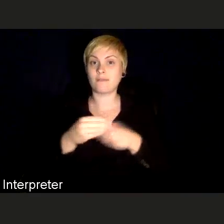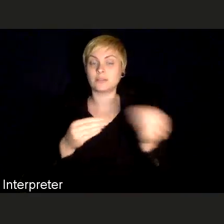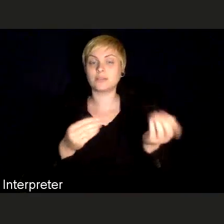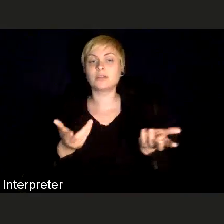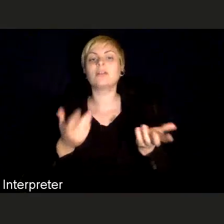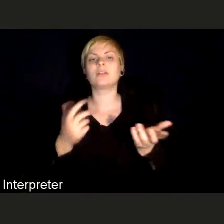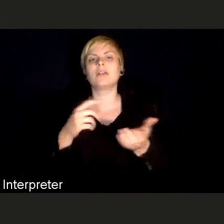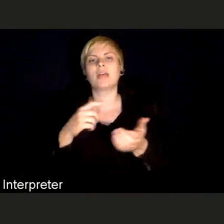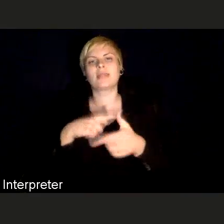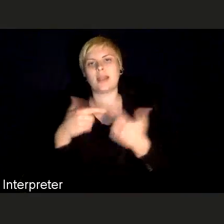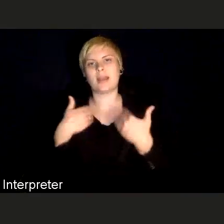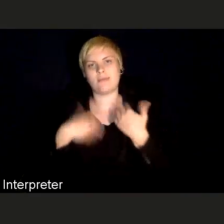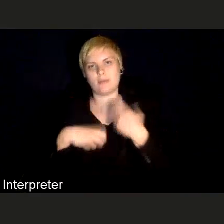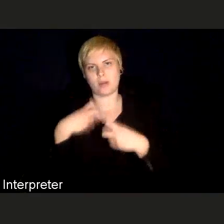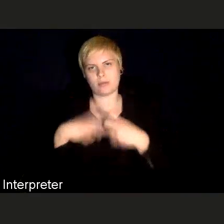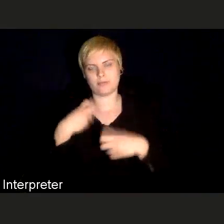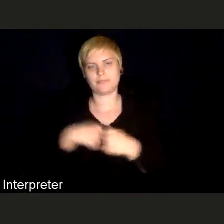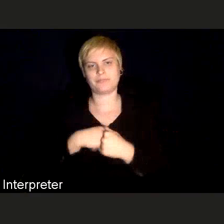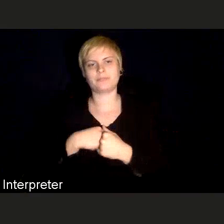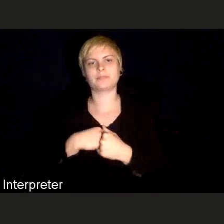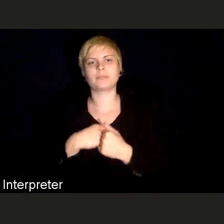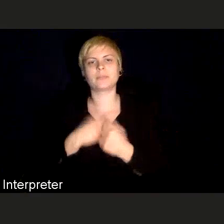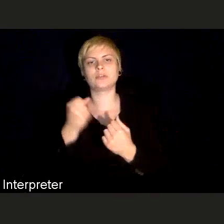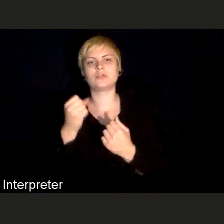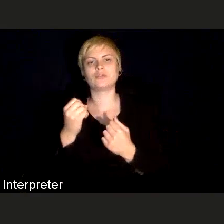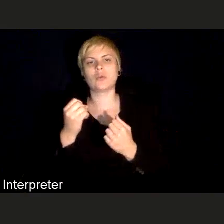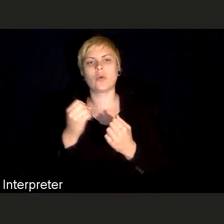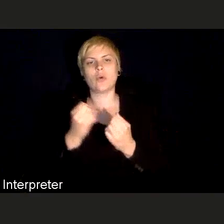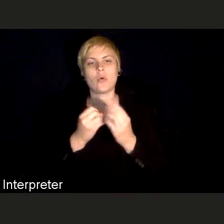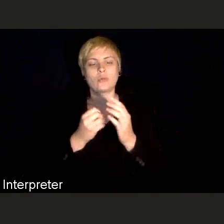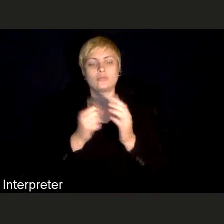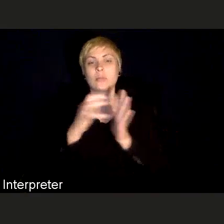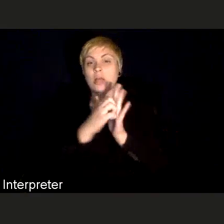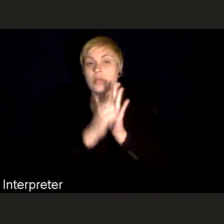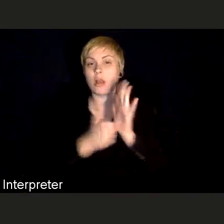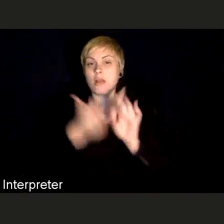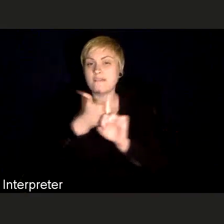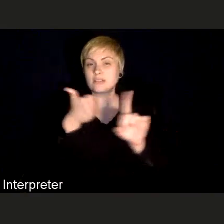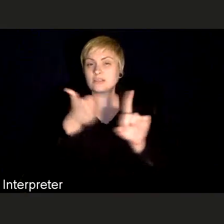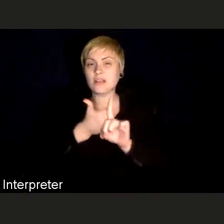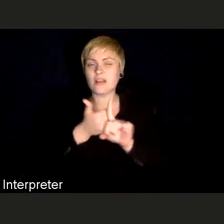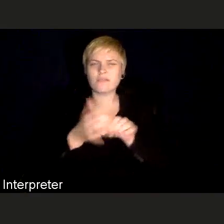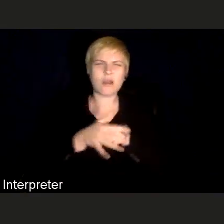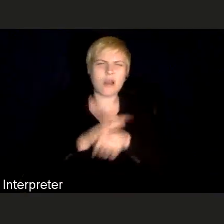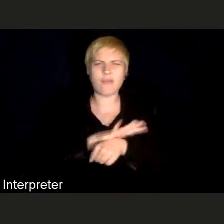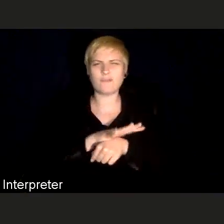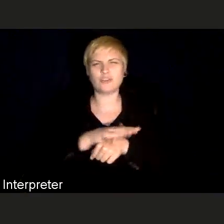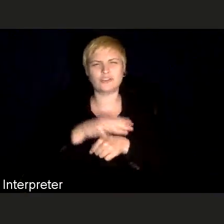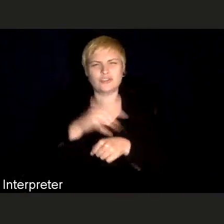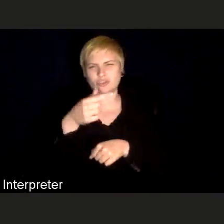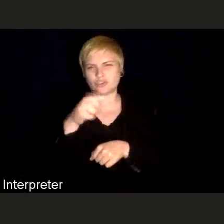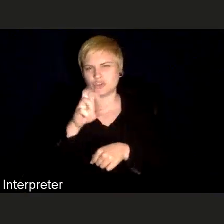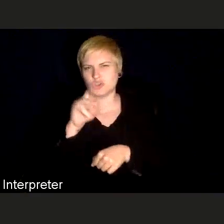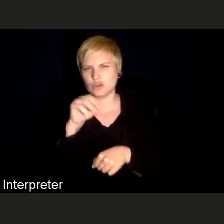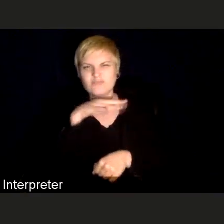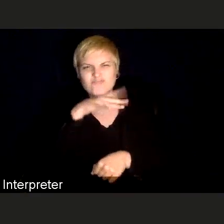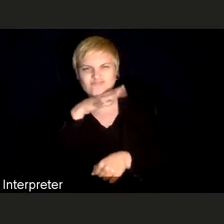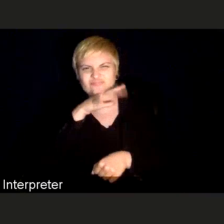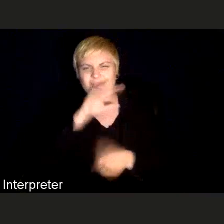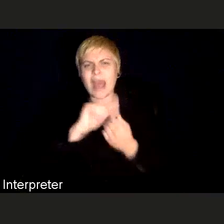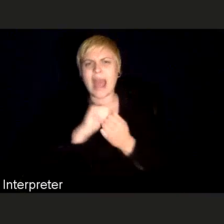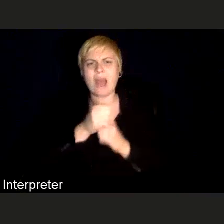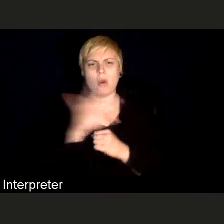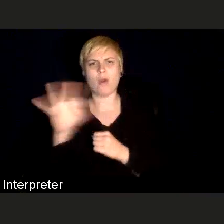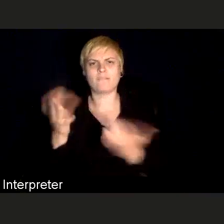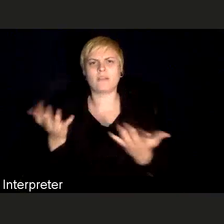problem. So, okay, now this is all full of potential contamination. How do I take that off?